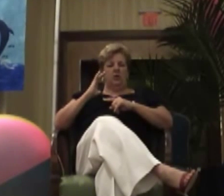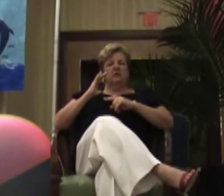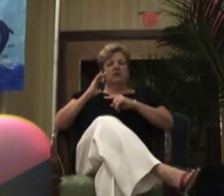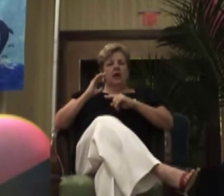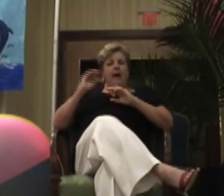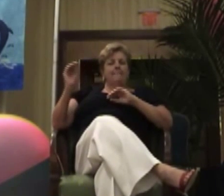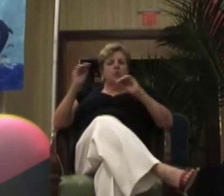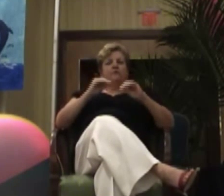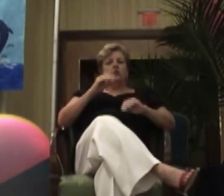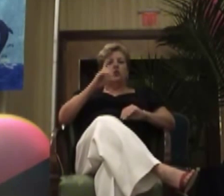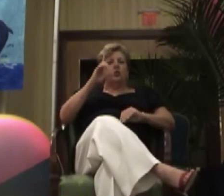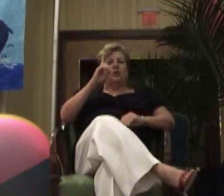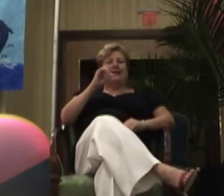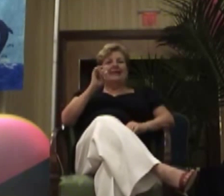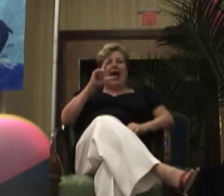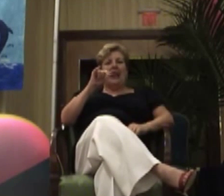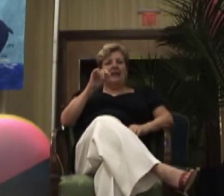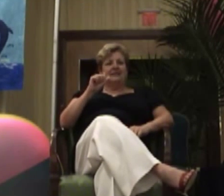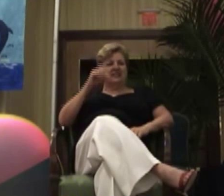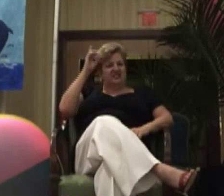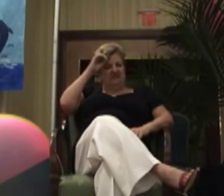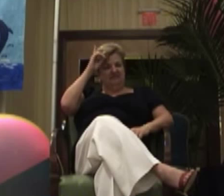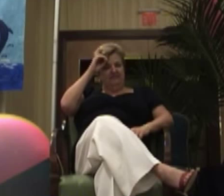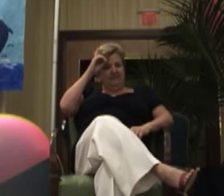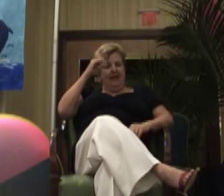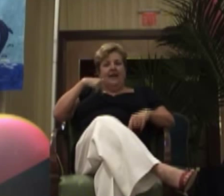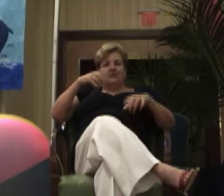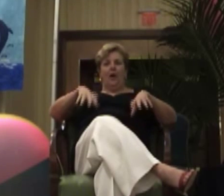I'm taking over Alanon in Dallas.